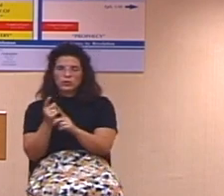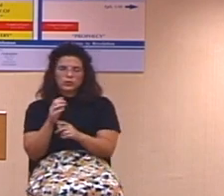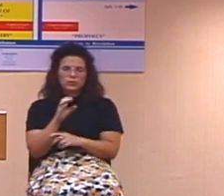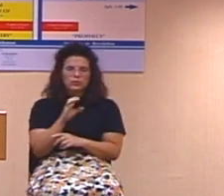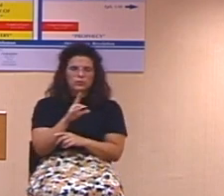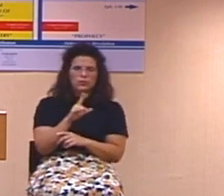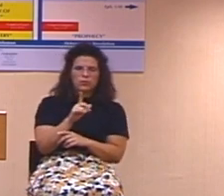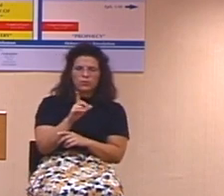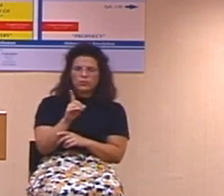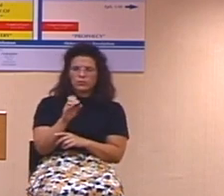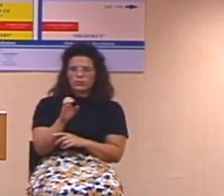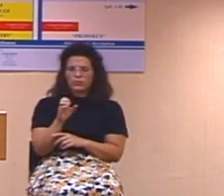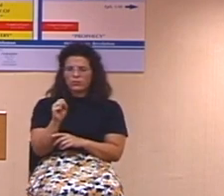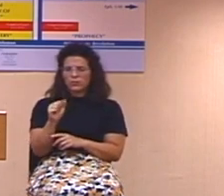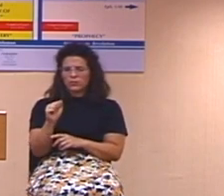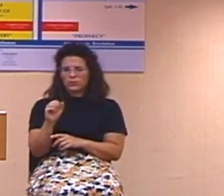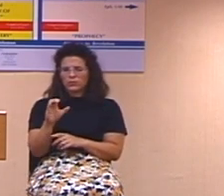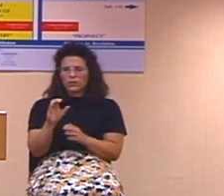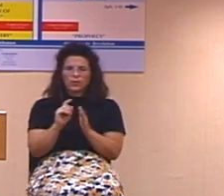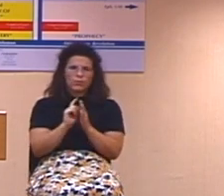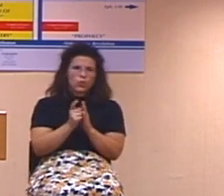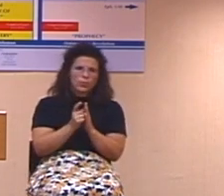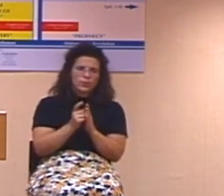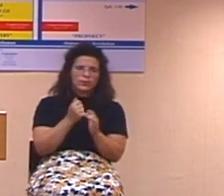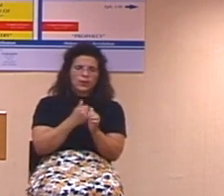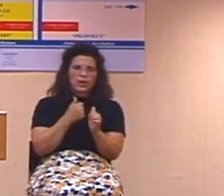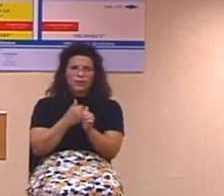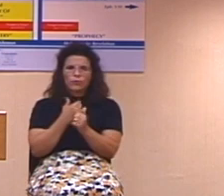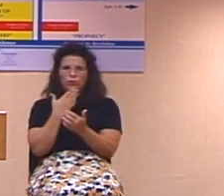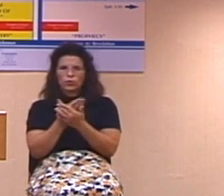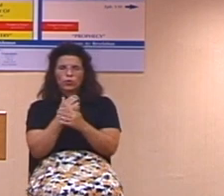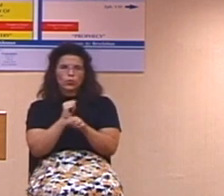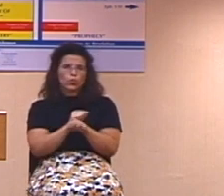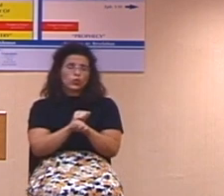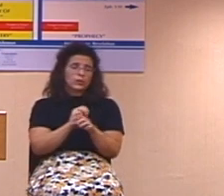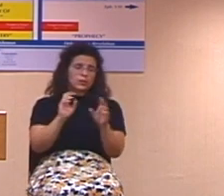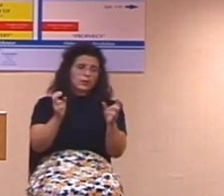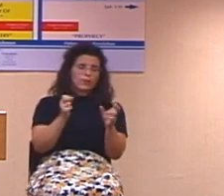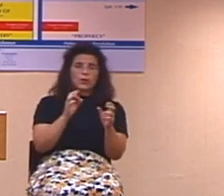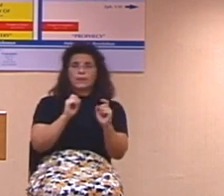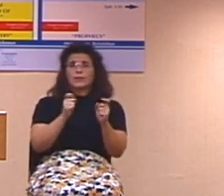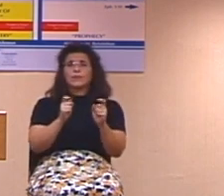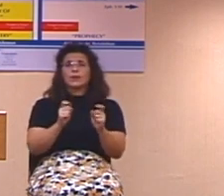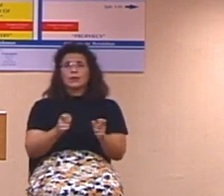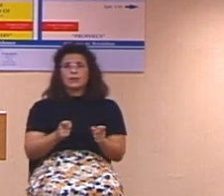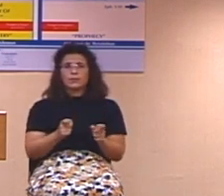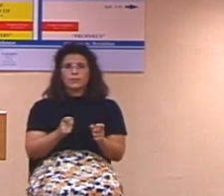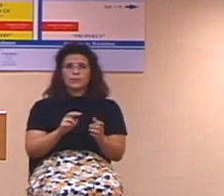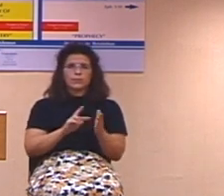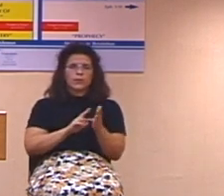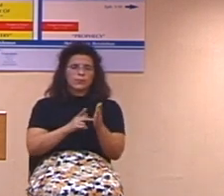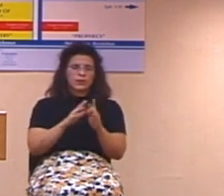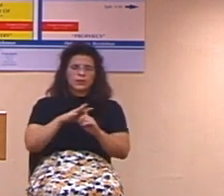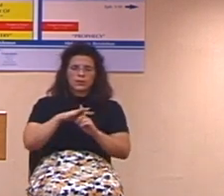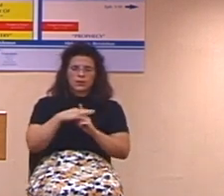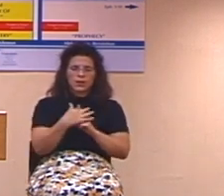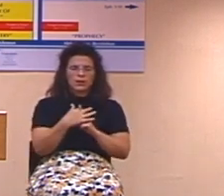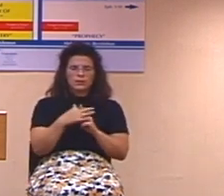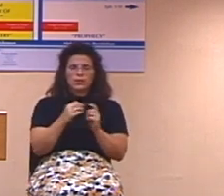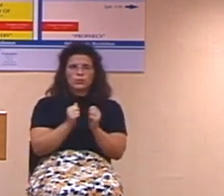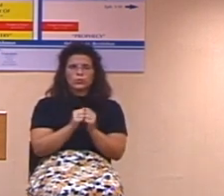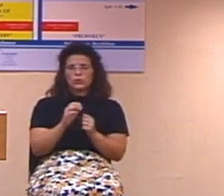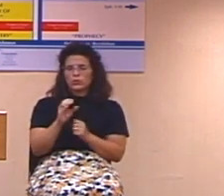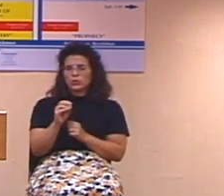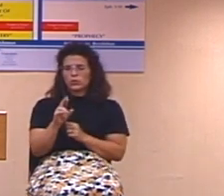moves. Okay? Is that every good work there is the issue of giving because of the context we're sitting in